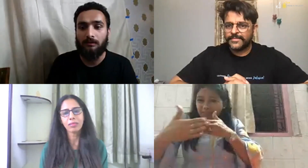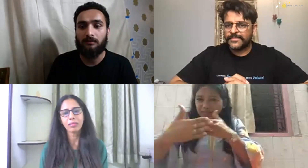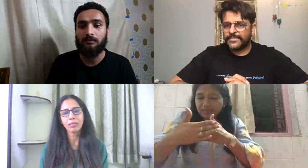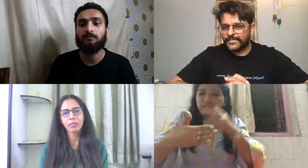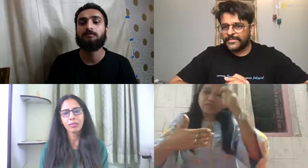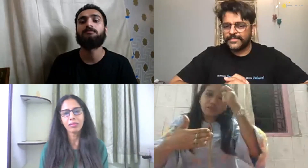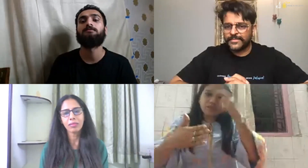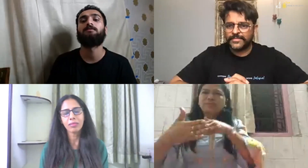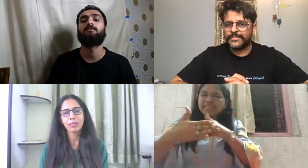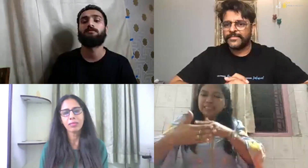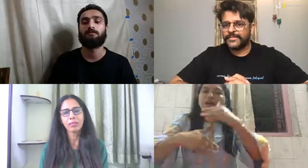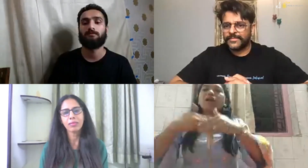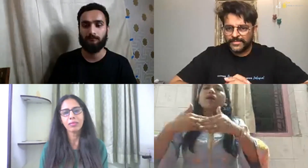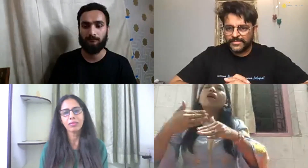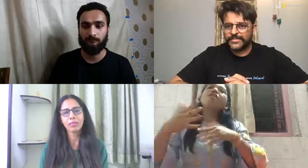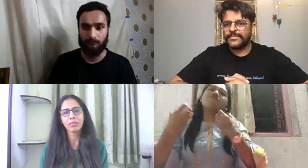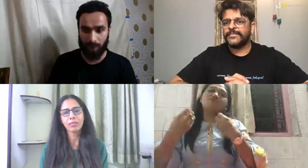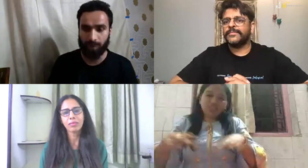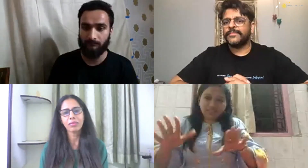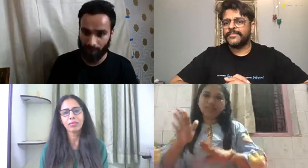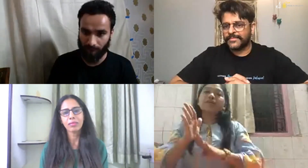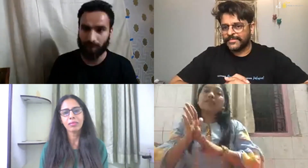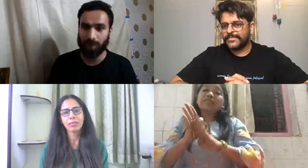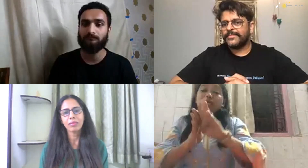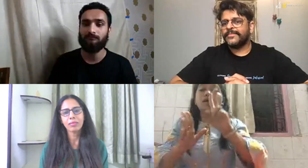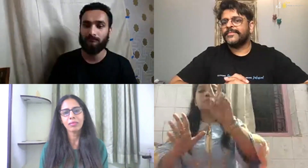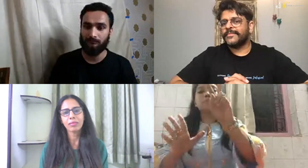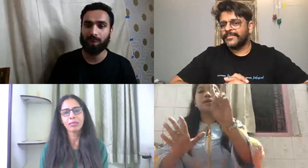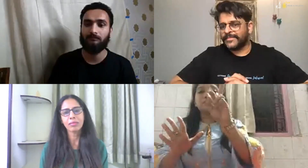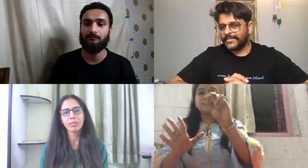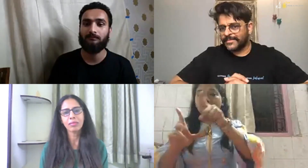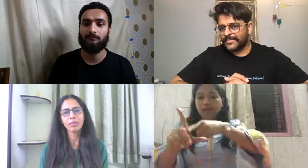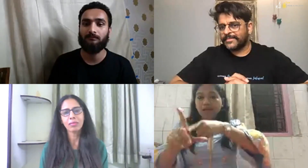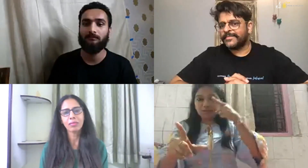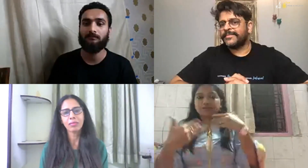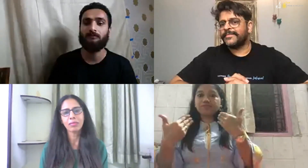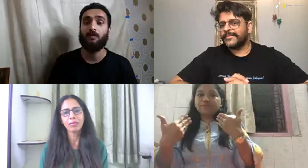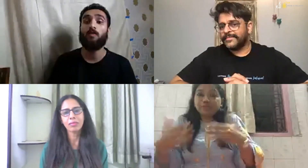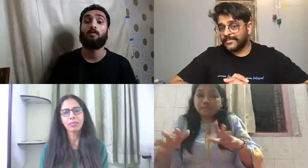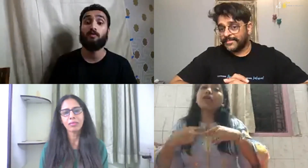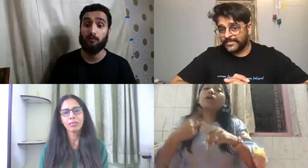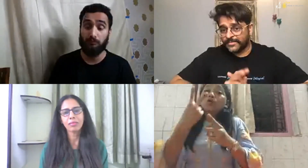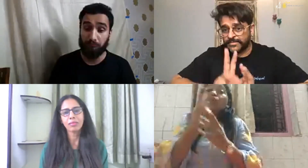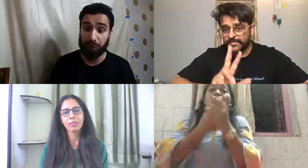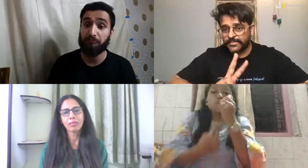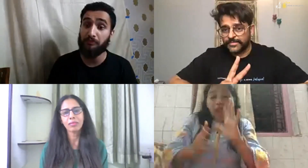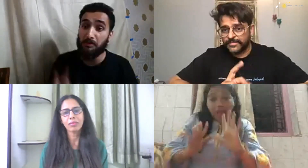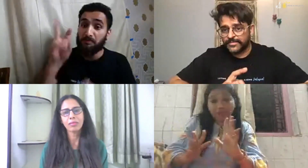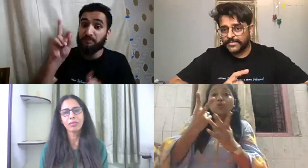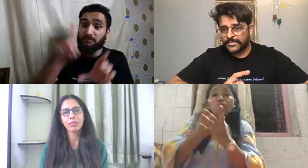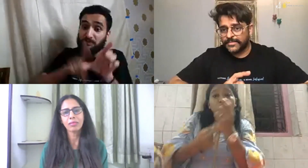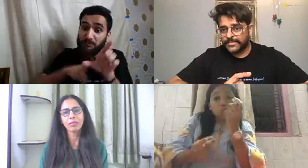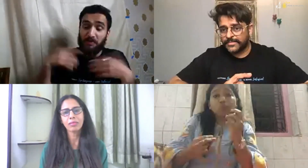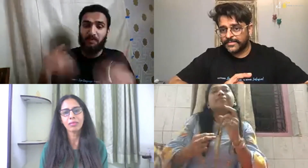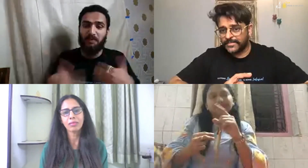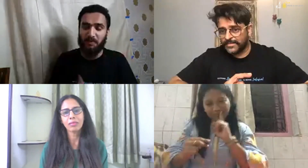tailoring work, and I faced challenges, and later on I succeeded. So it's been a 20 years I've been doing